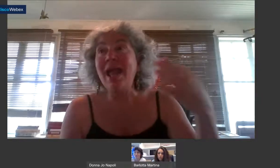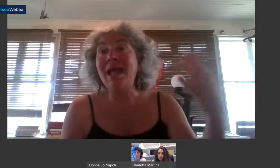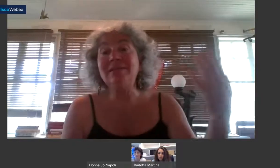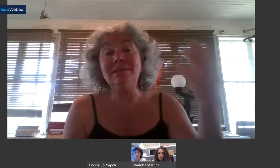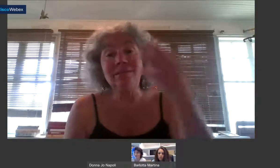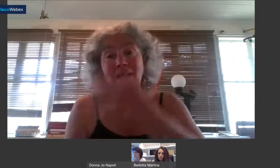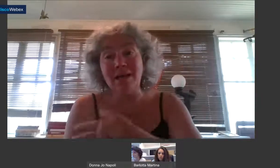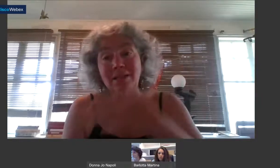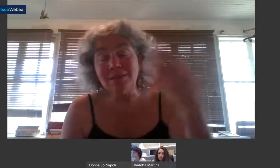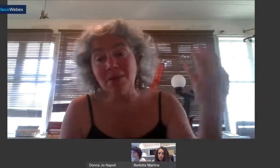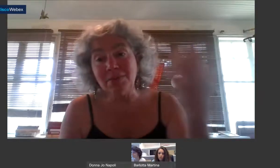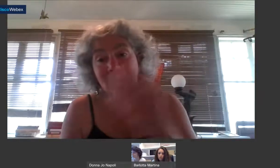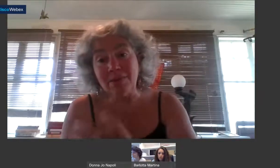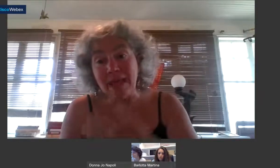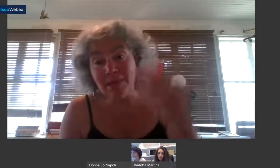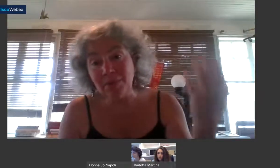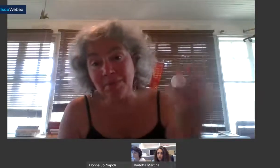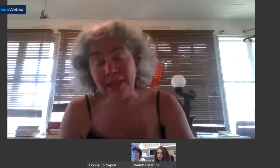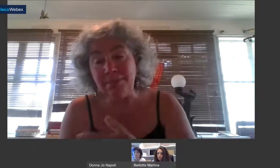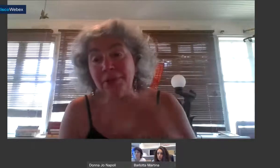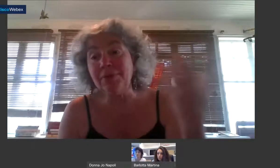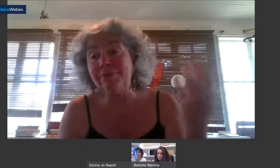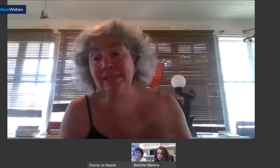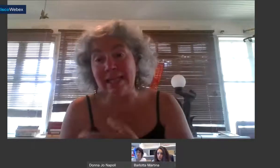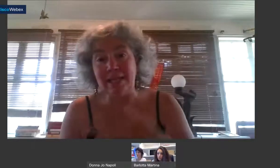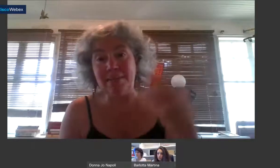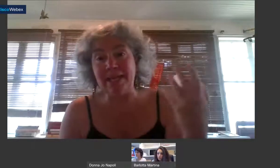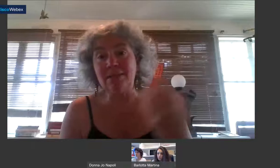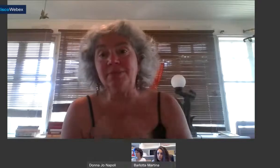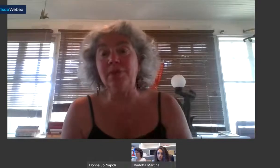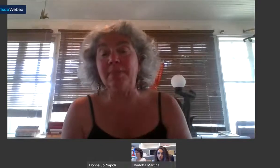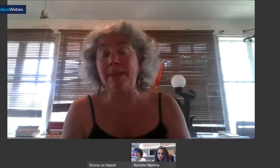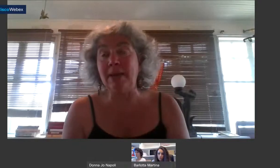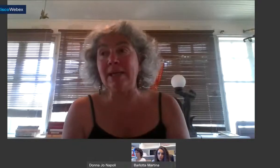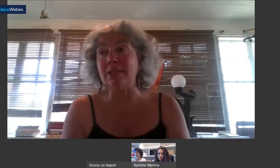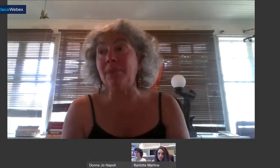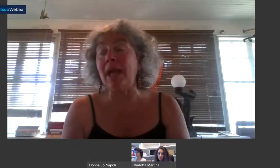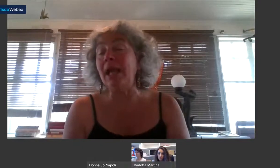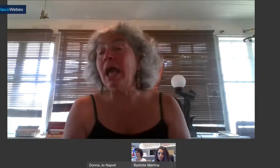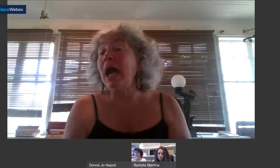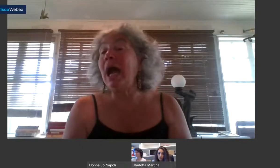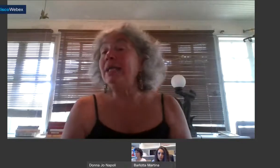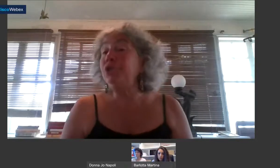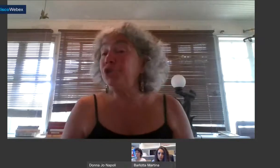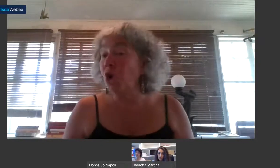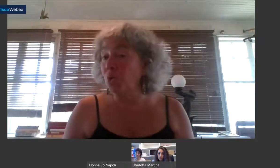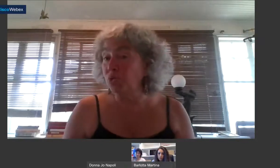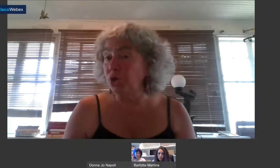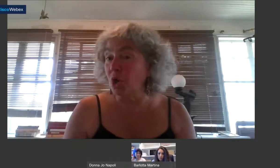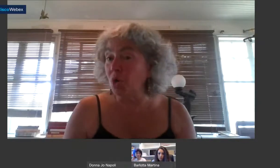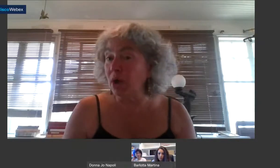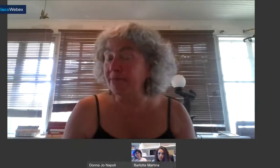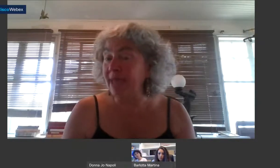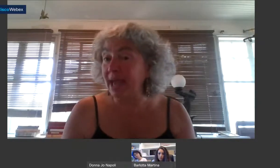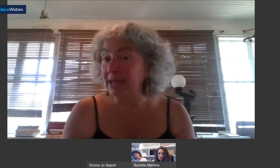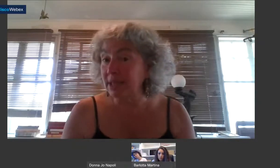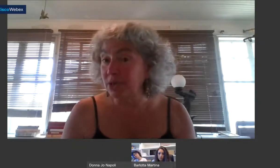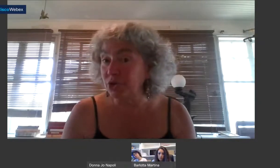And so that will be a beautiful database for comparing as well. I don't know of that in